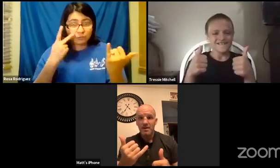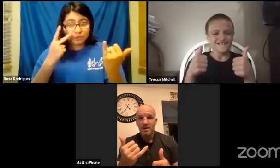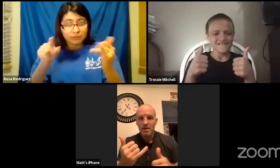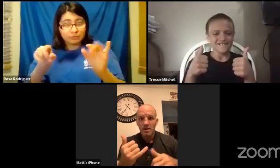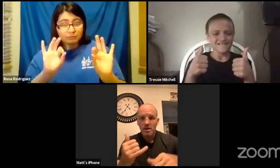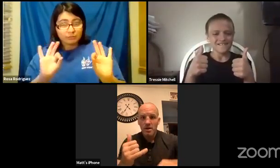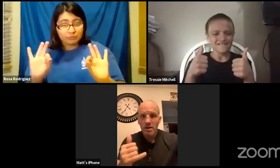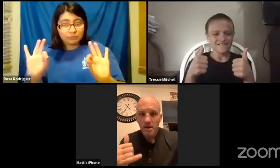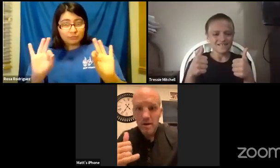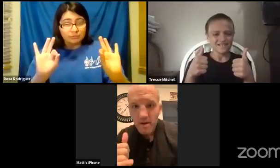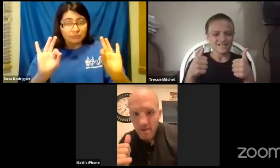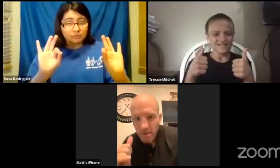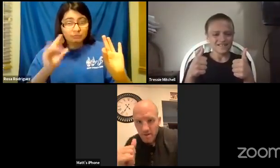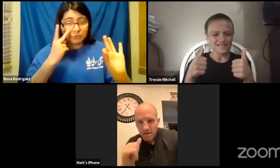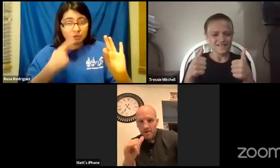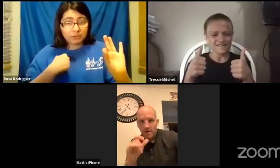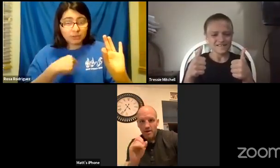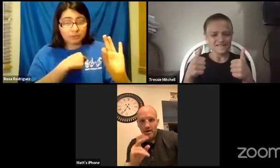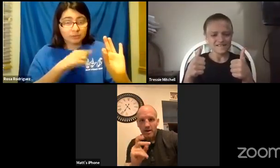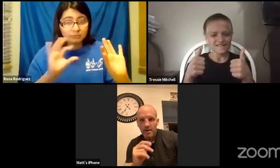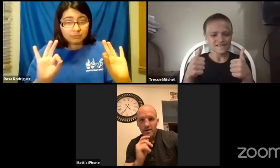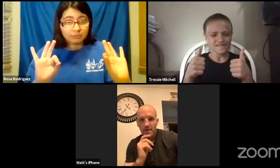go?